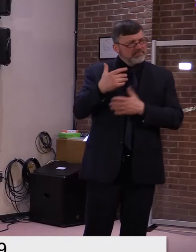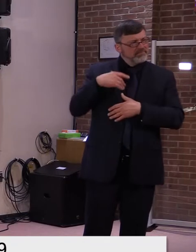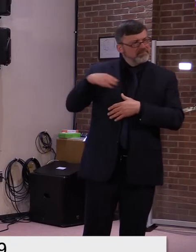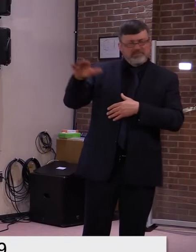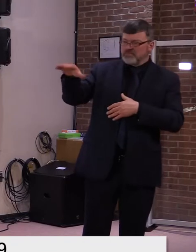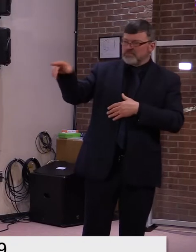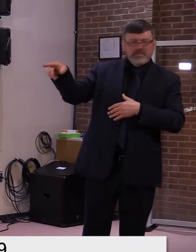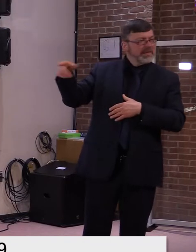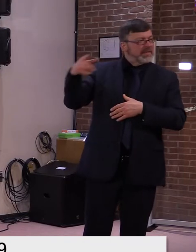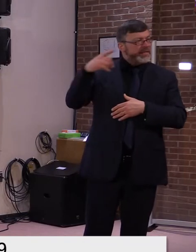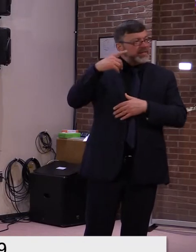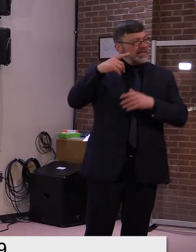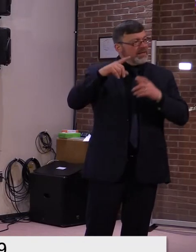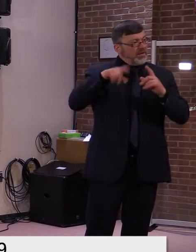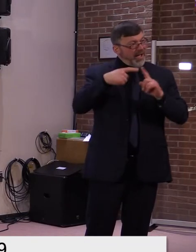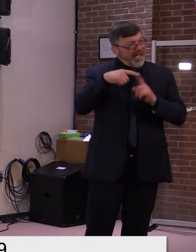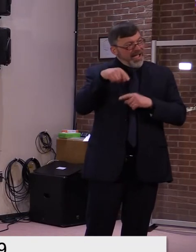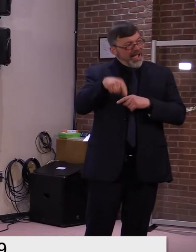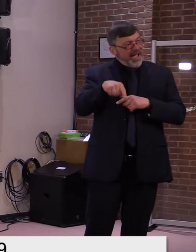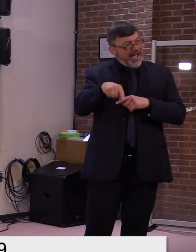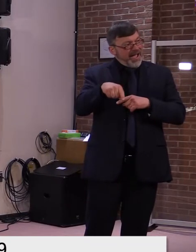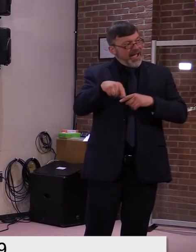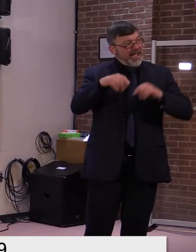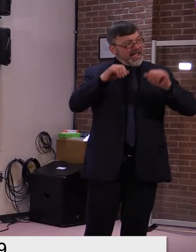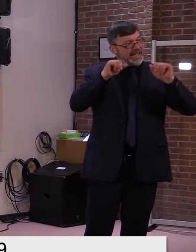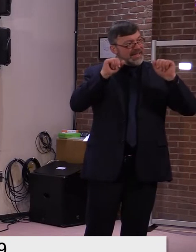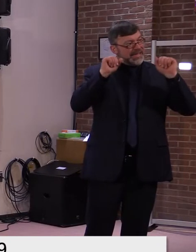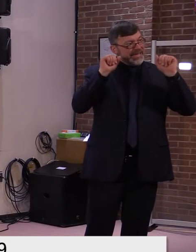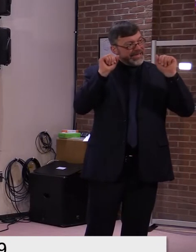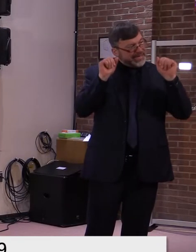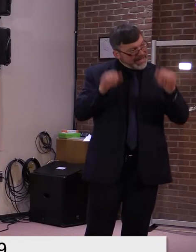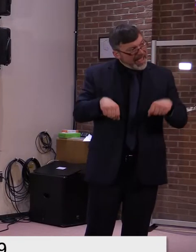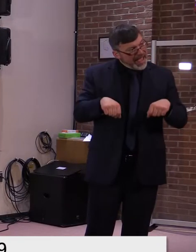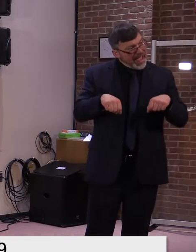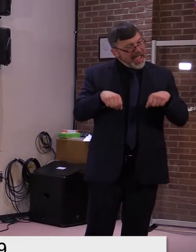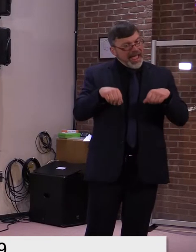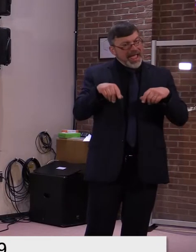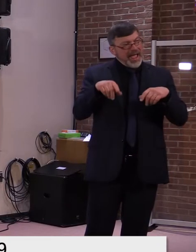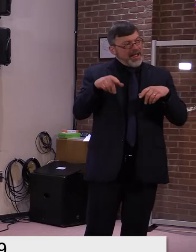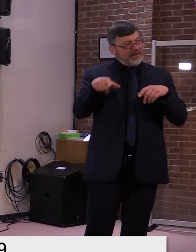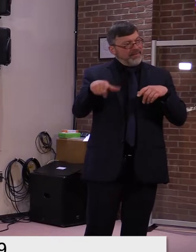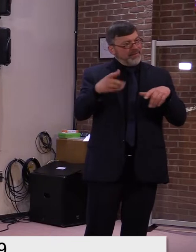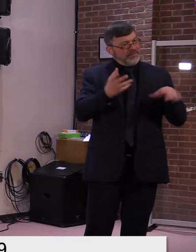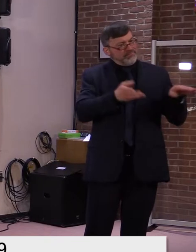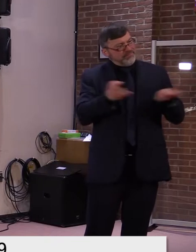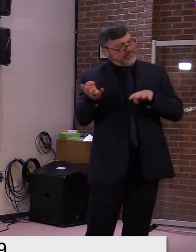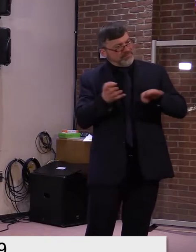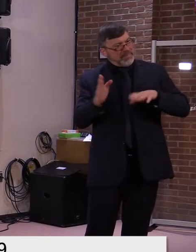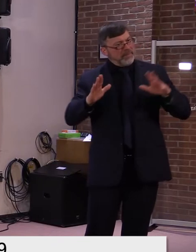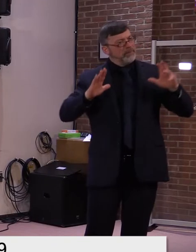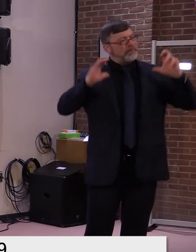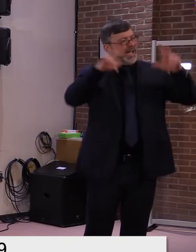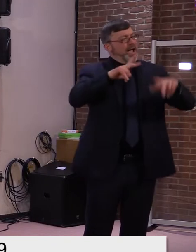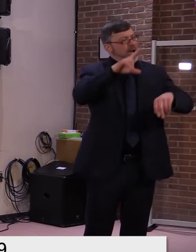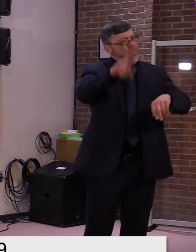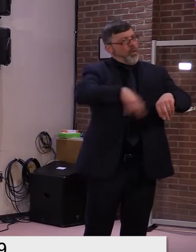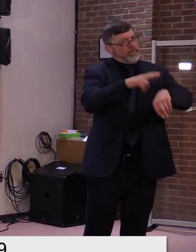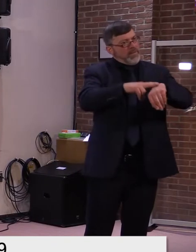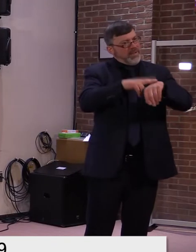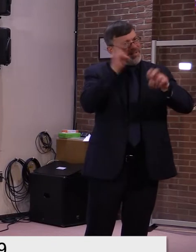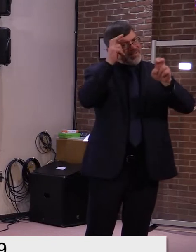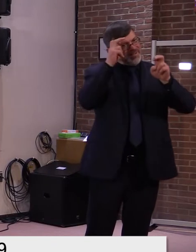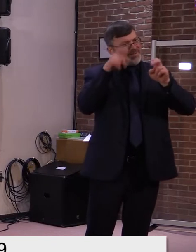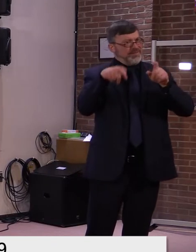Vermont expect an update on return to work guidance that they have been operating under since, you know, last